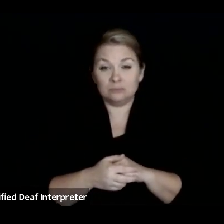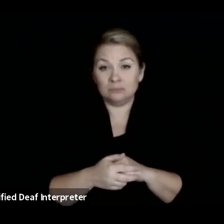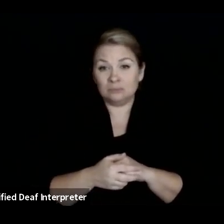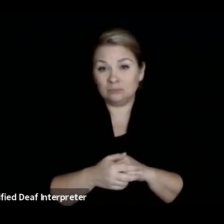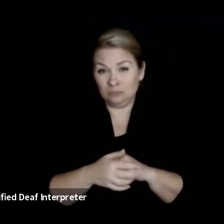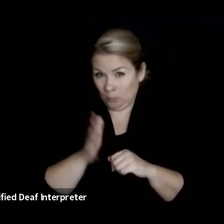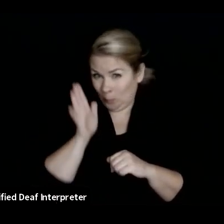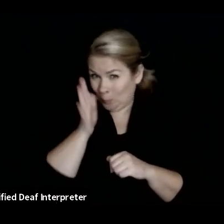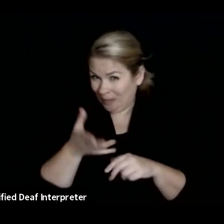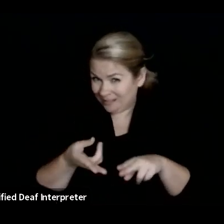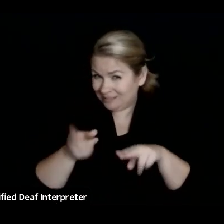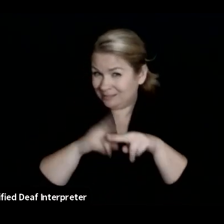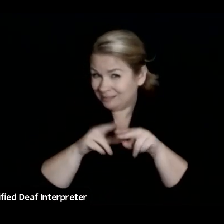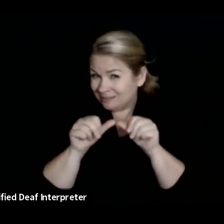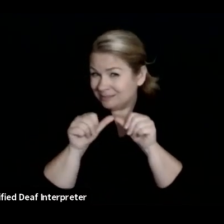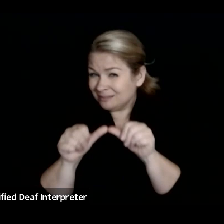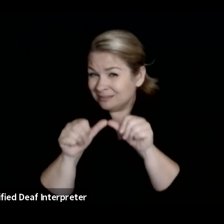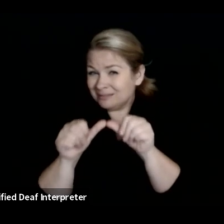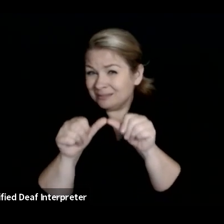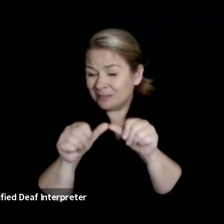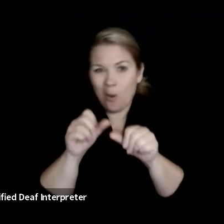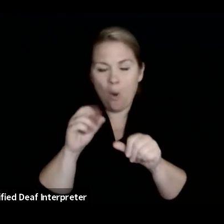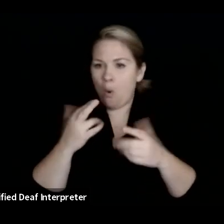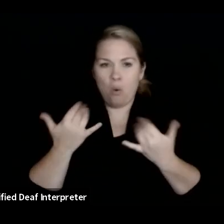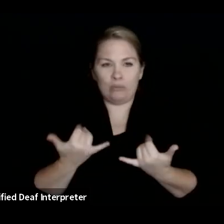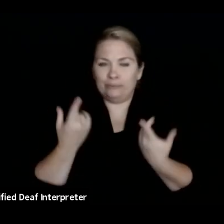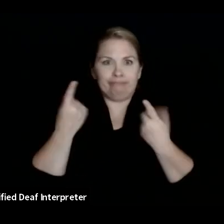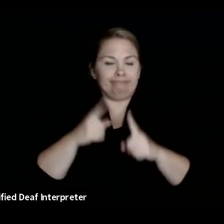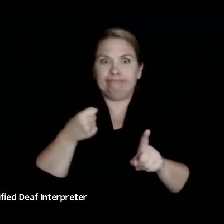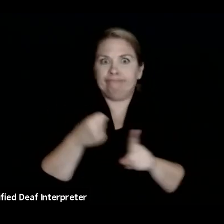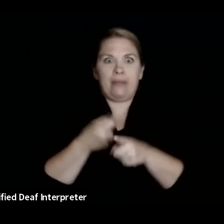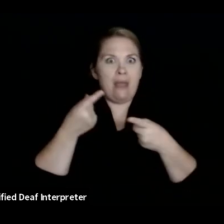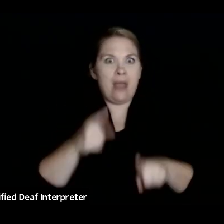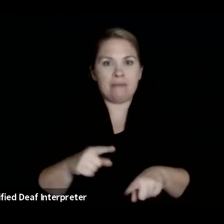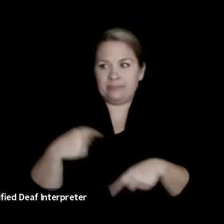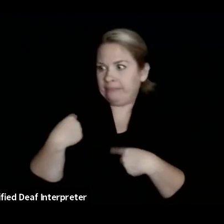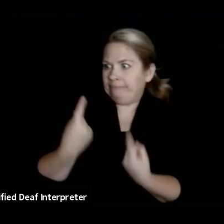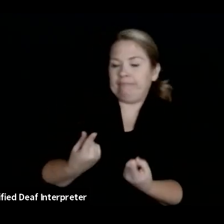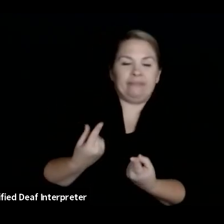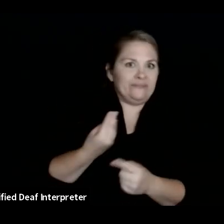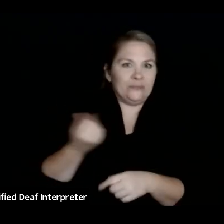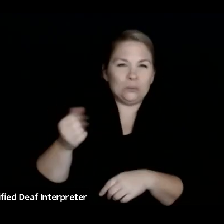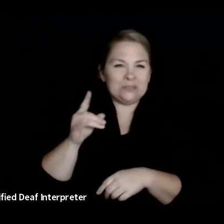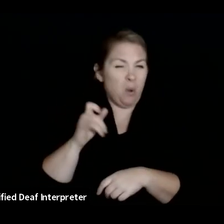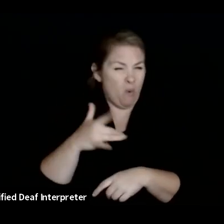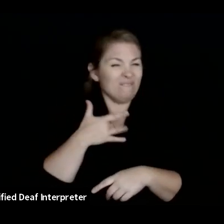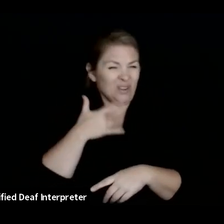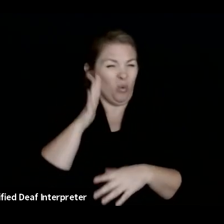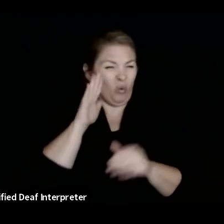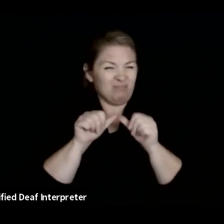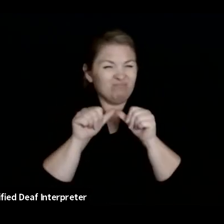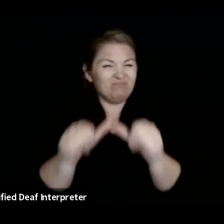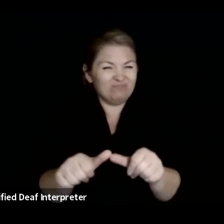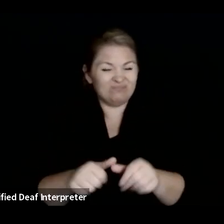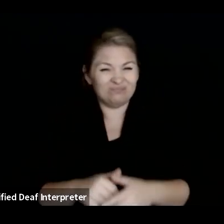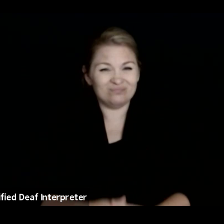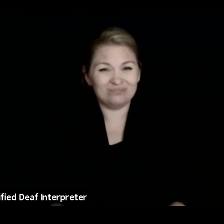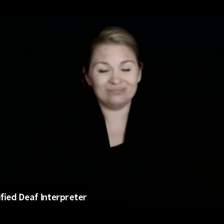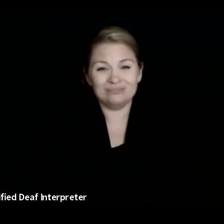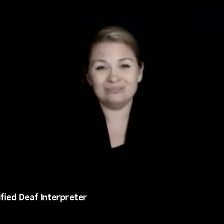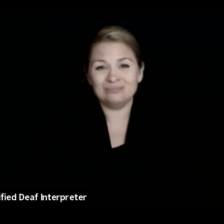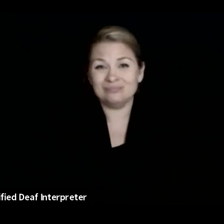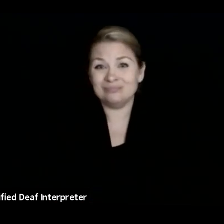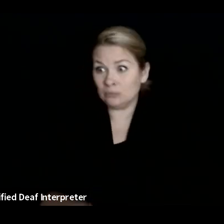blip, just a bad couple of days? Do you have any reason to suspect one or the other? In terms of hospitalizations, unfortunately, I think it's